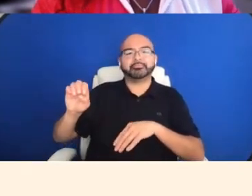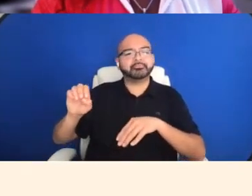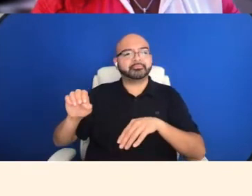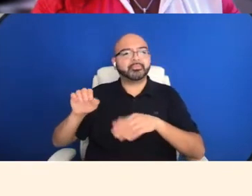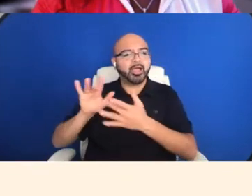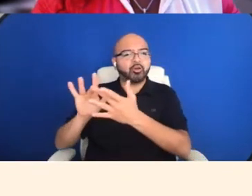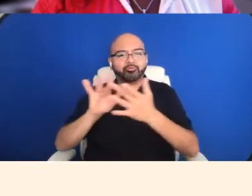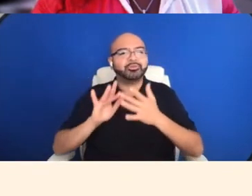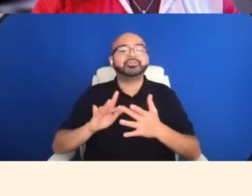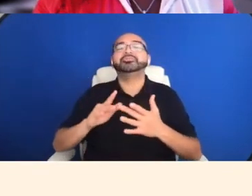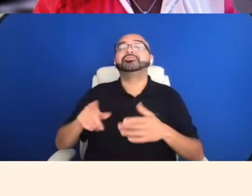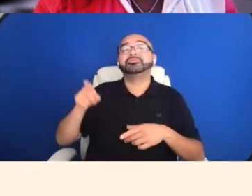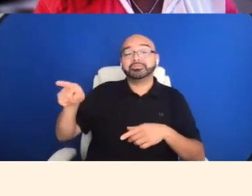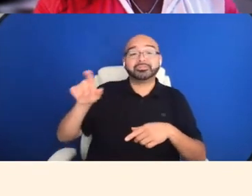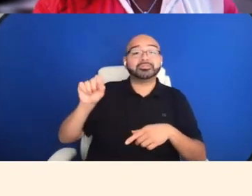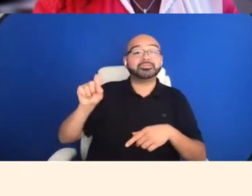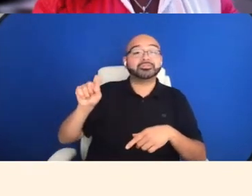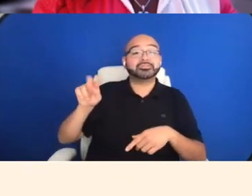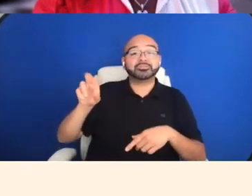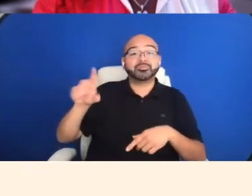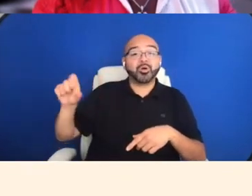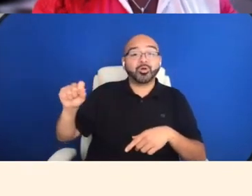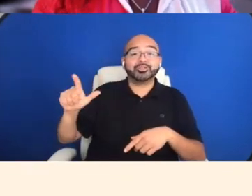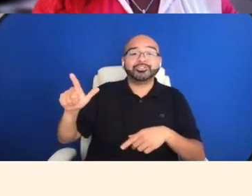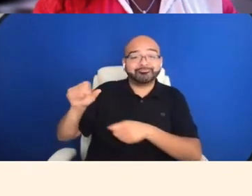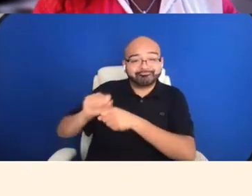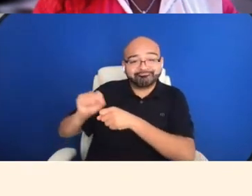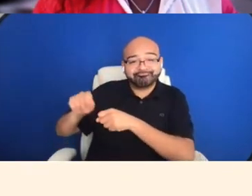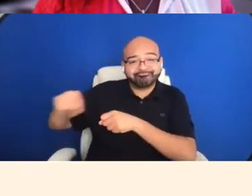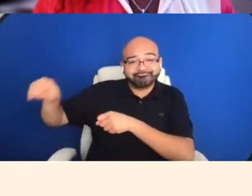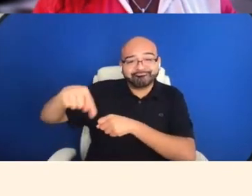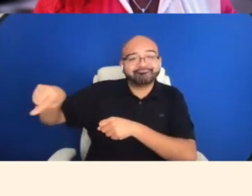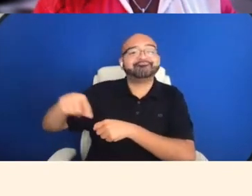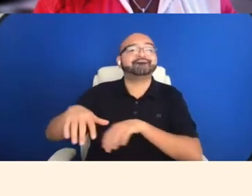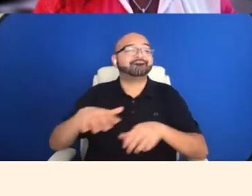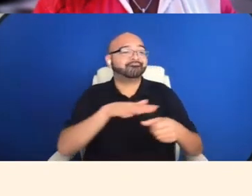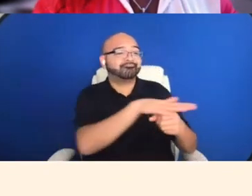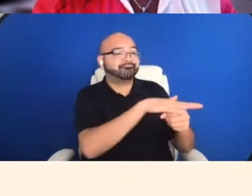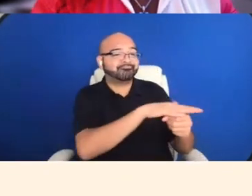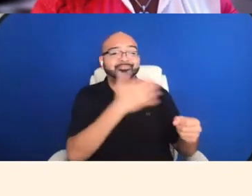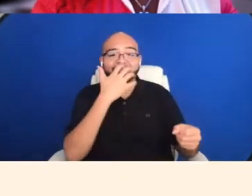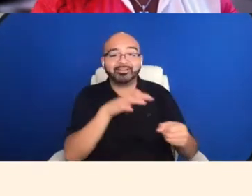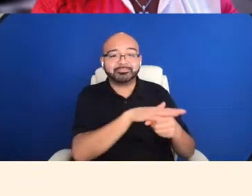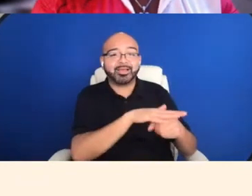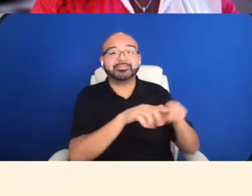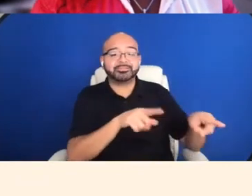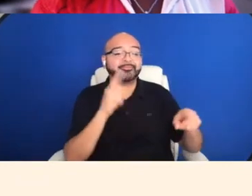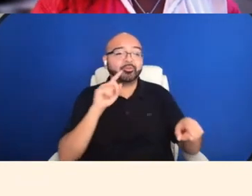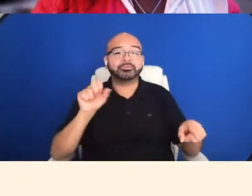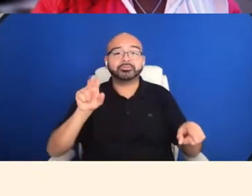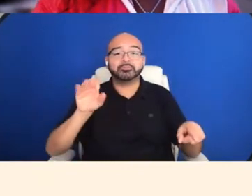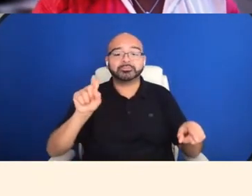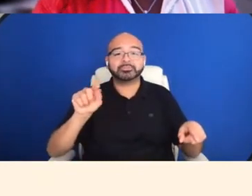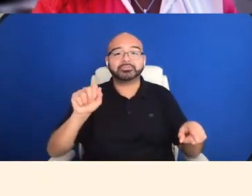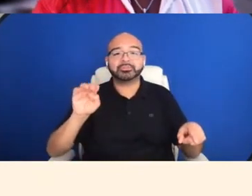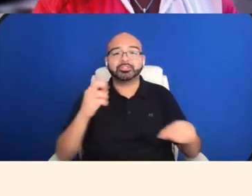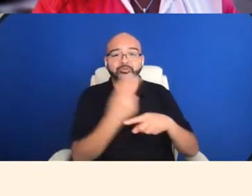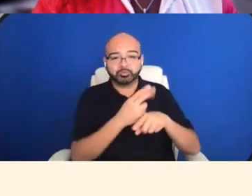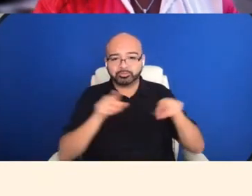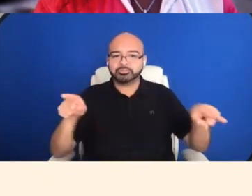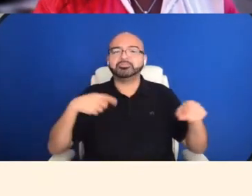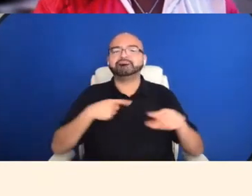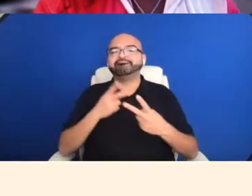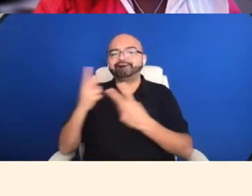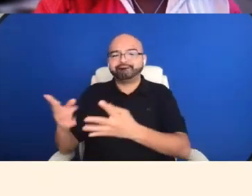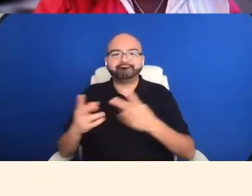and various hot spots of substance use, and we provide naloxone. We provide